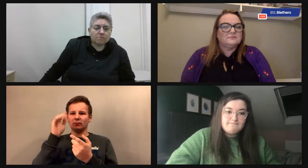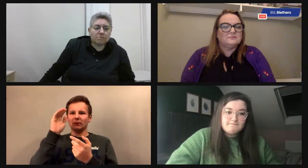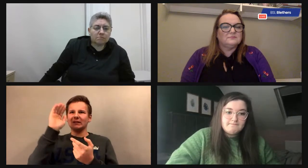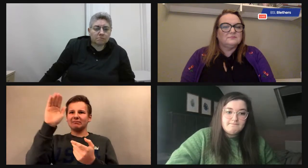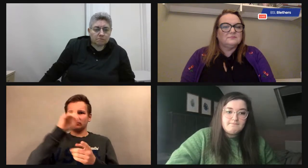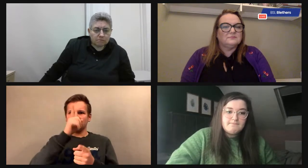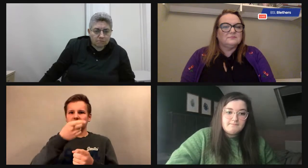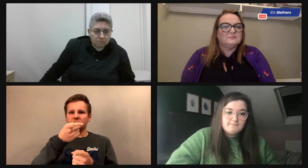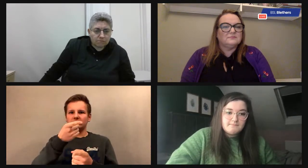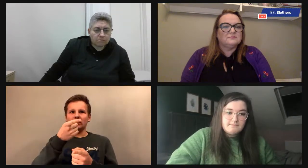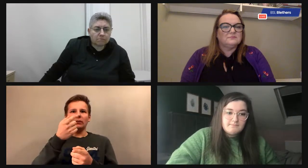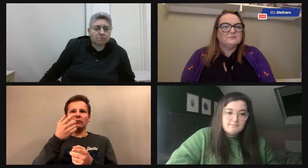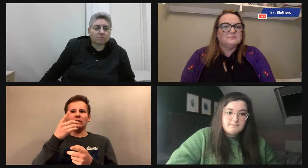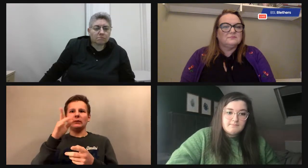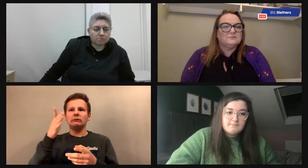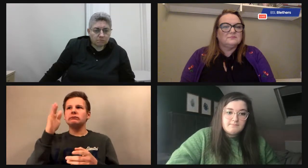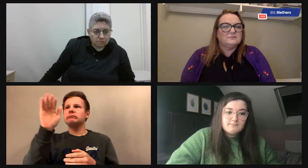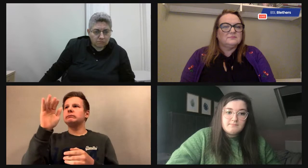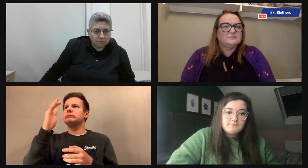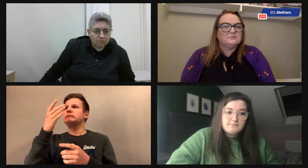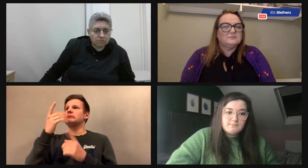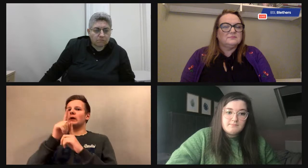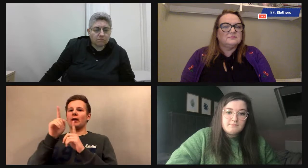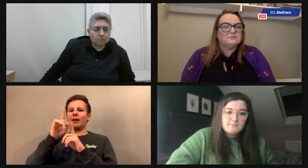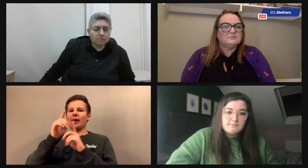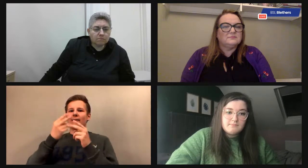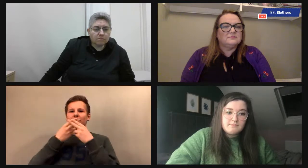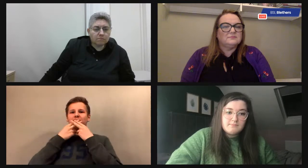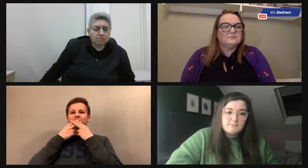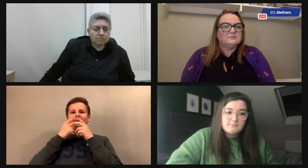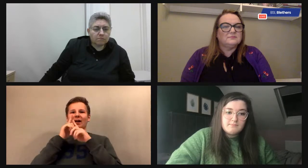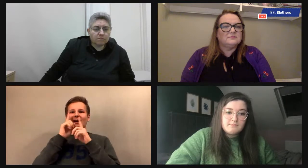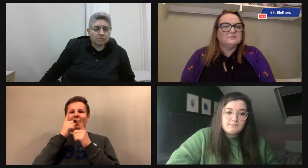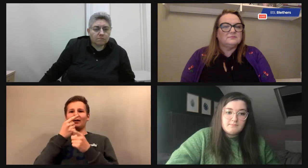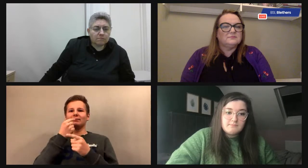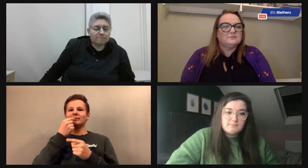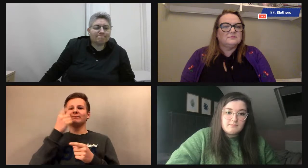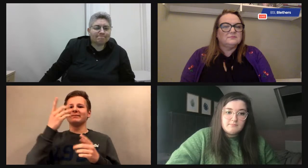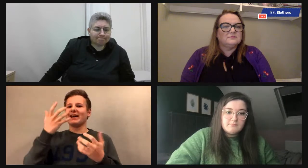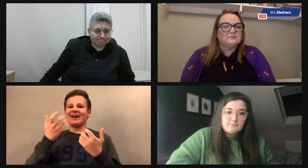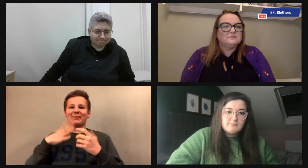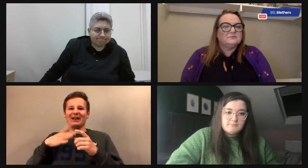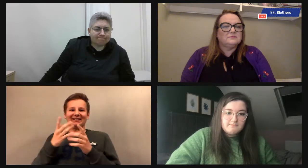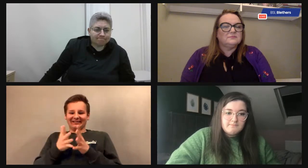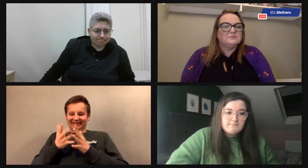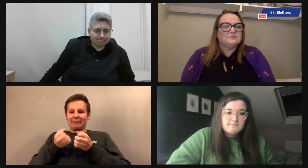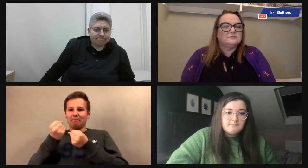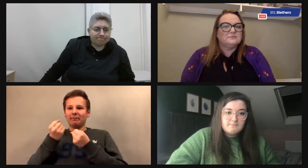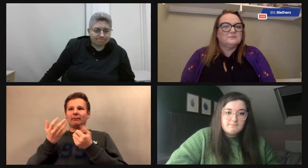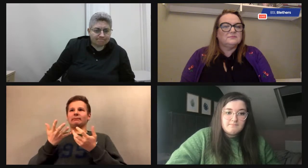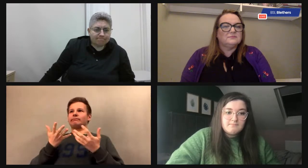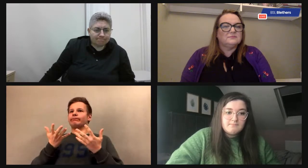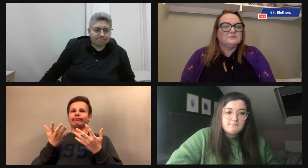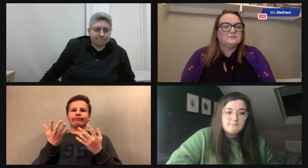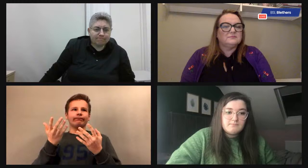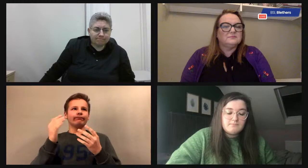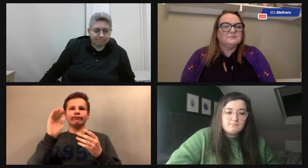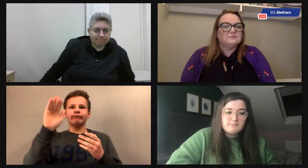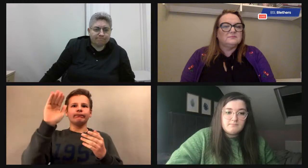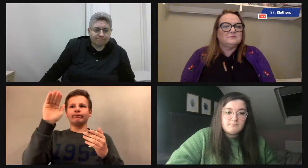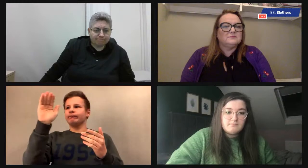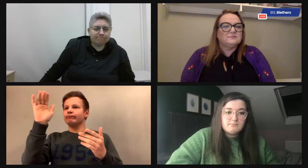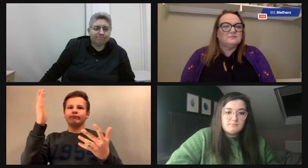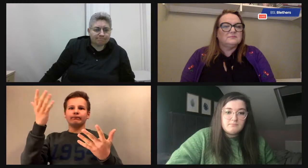it. It's all over their body and their face. You could just see them. It's almost as if they've been silenced,